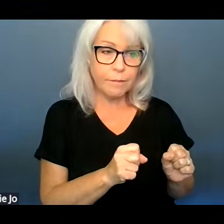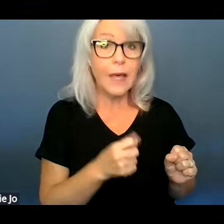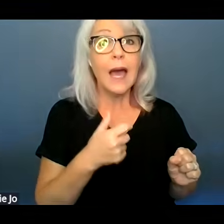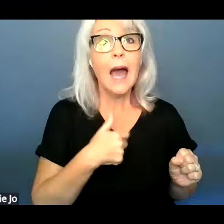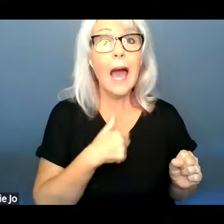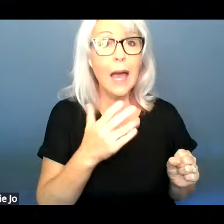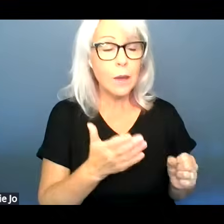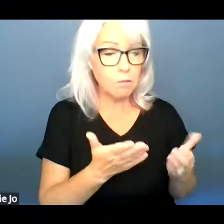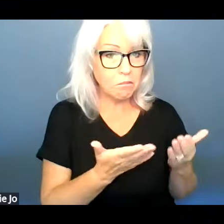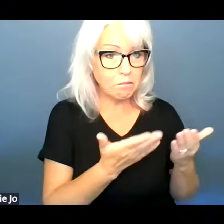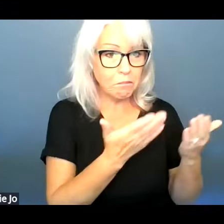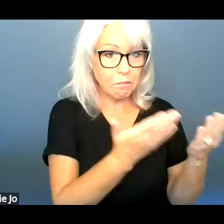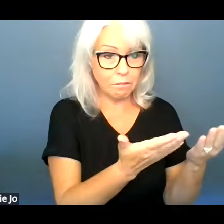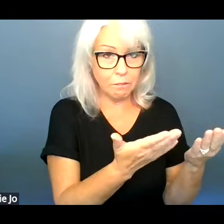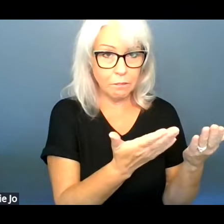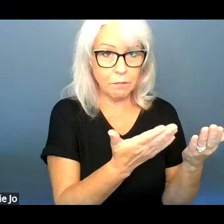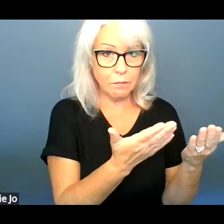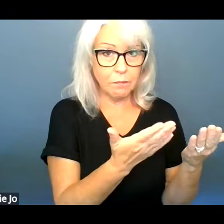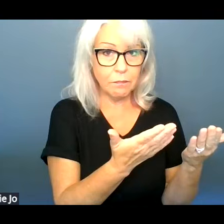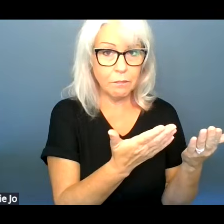move